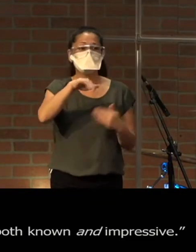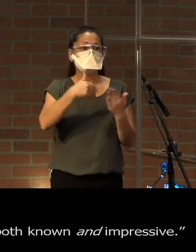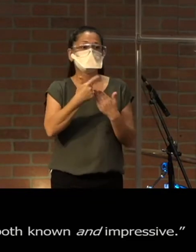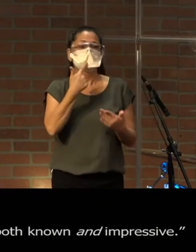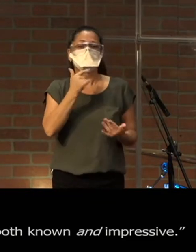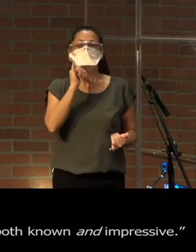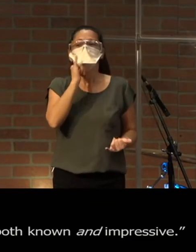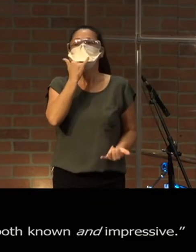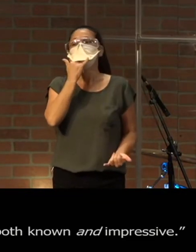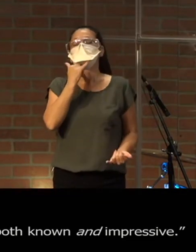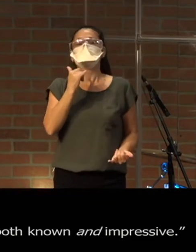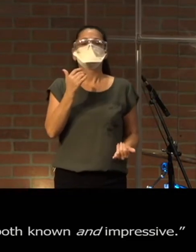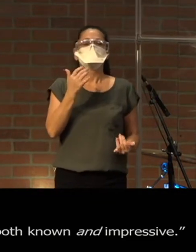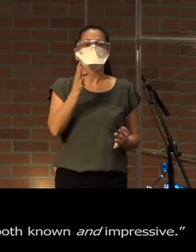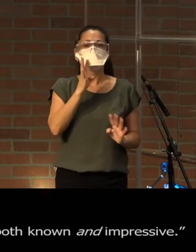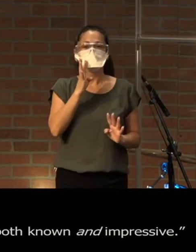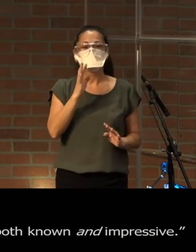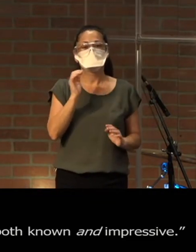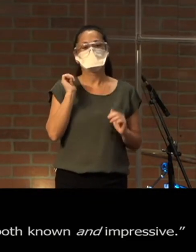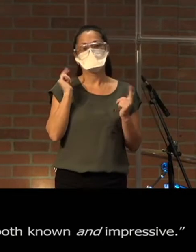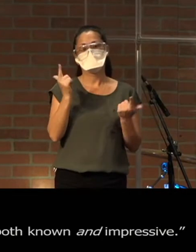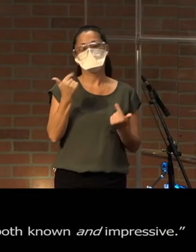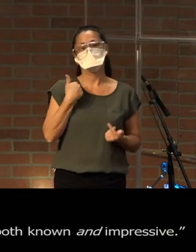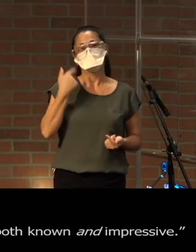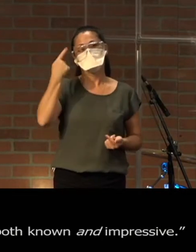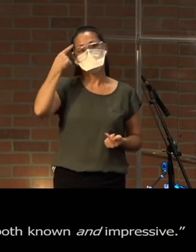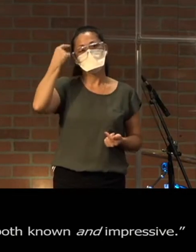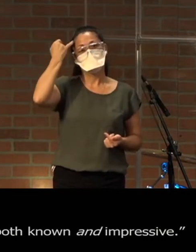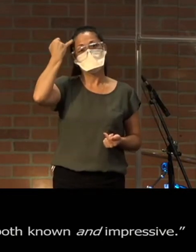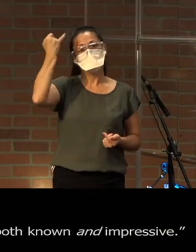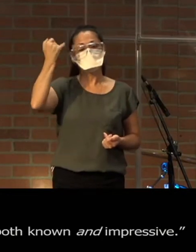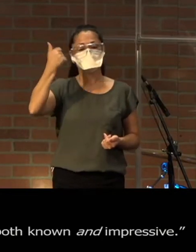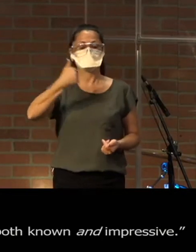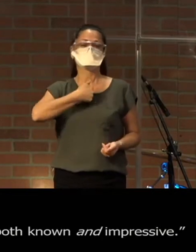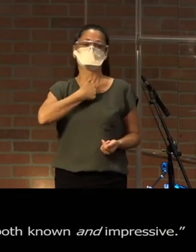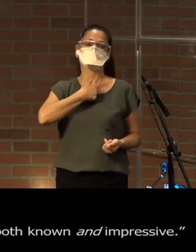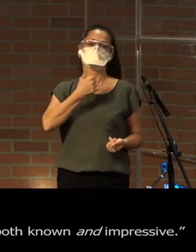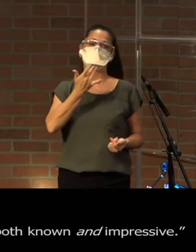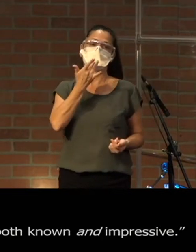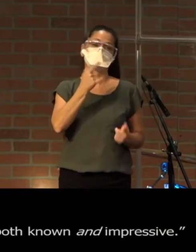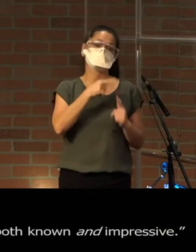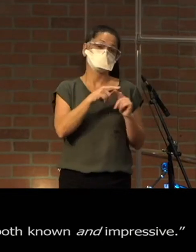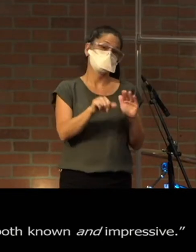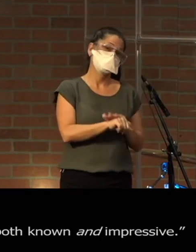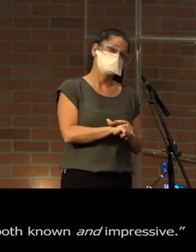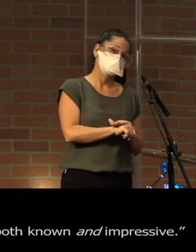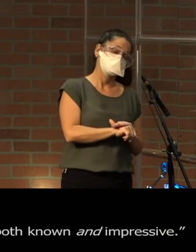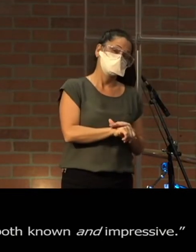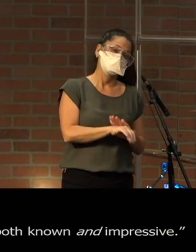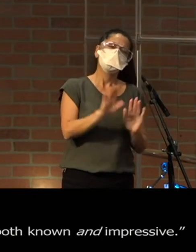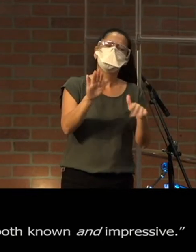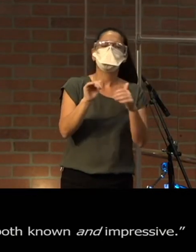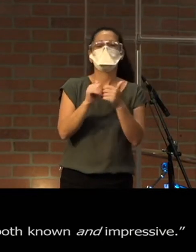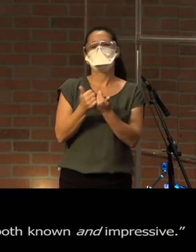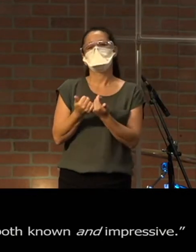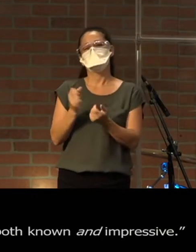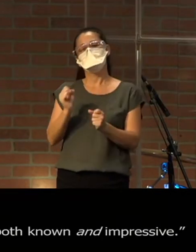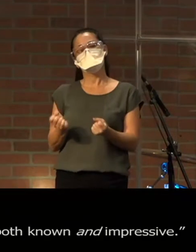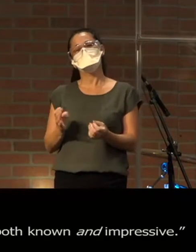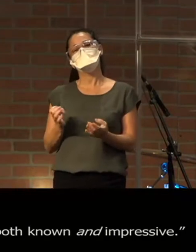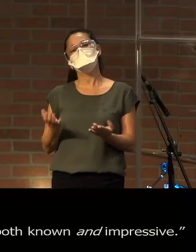things, and we all have idiosyncrasies that we would prefer to hide. So how can we be motivated toward loving